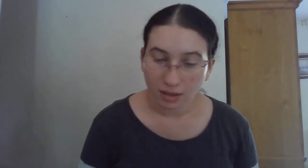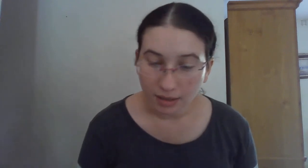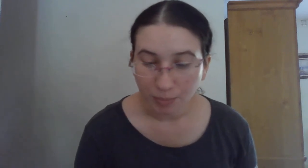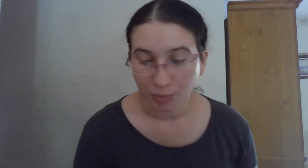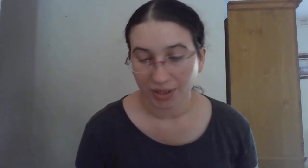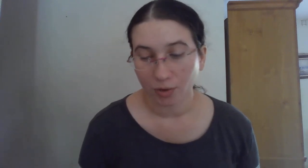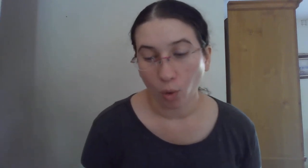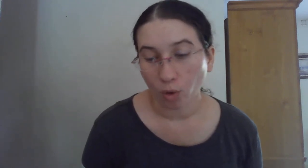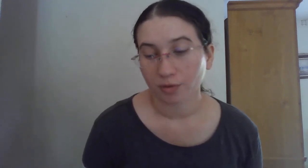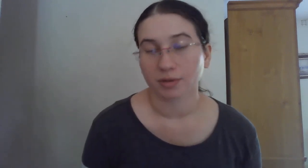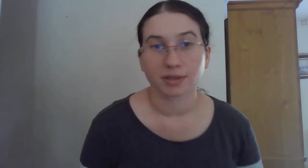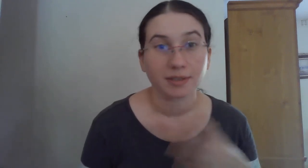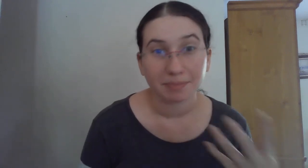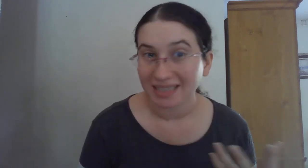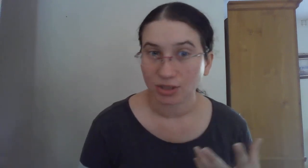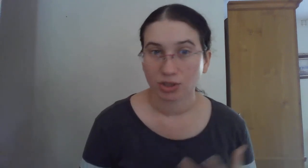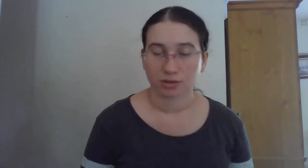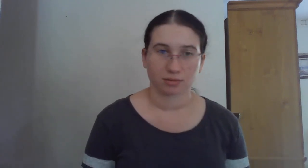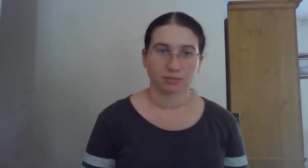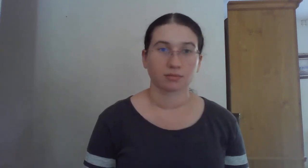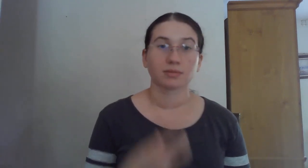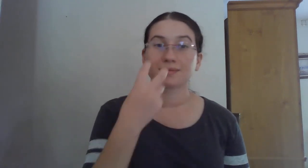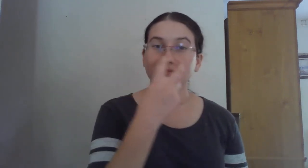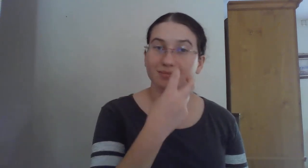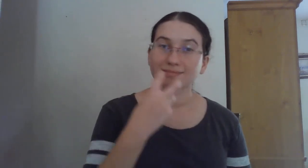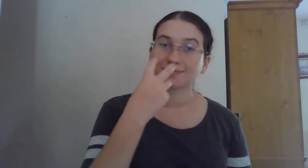Lip read, oral, speech.